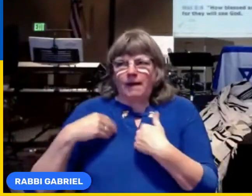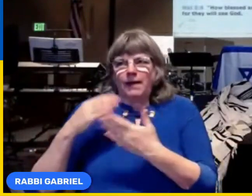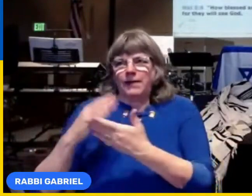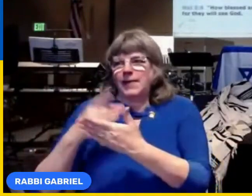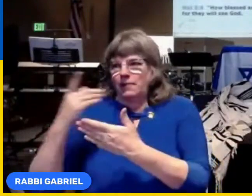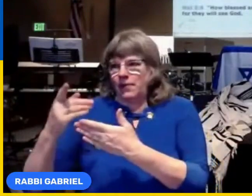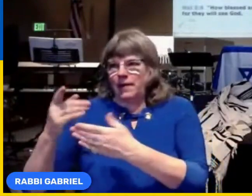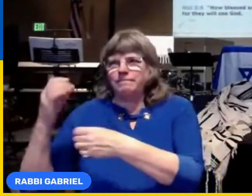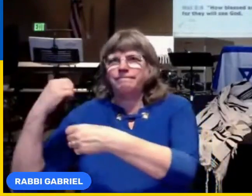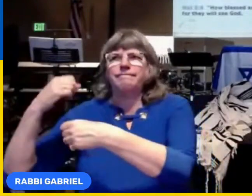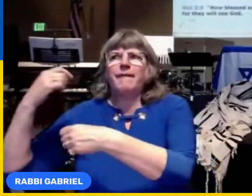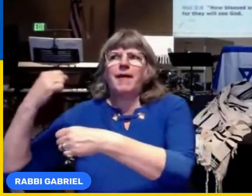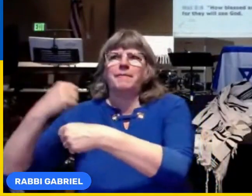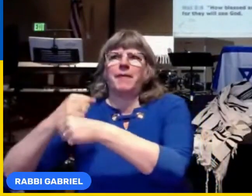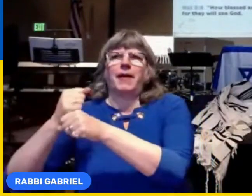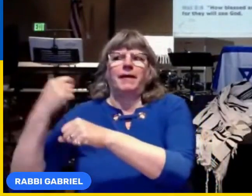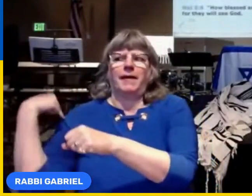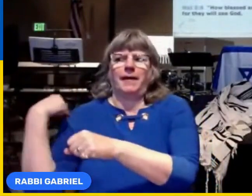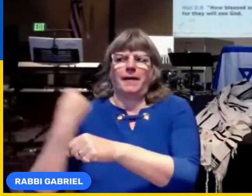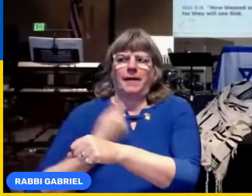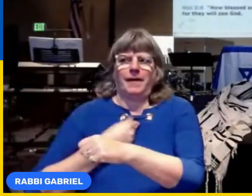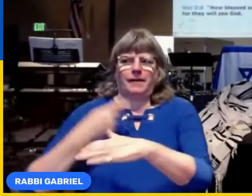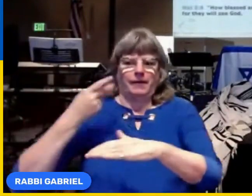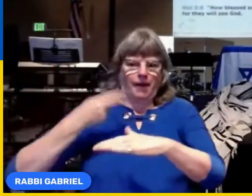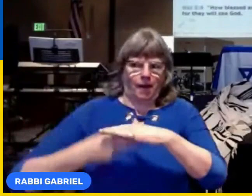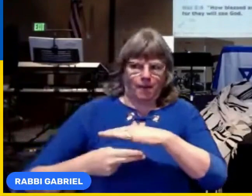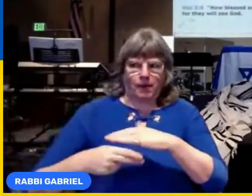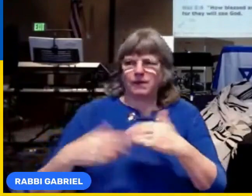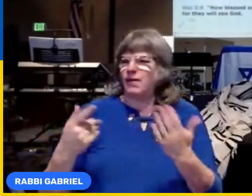And what are the things that humble us?